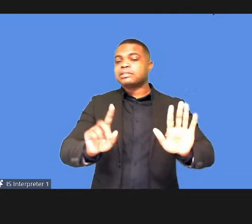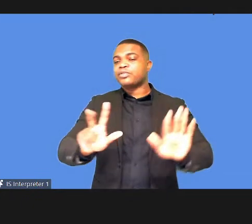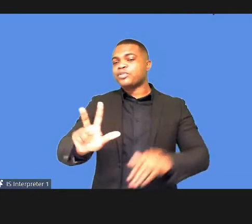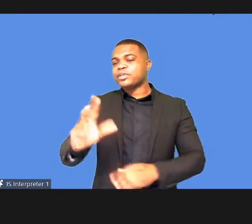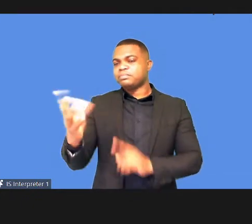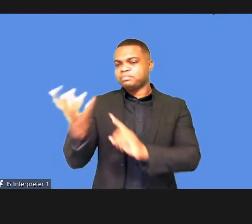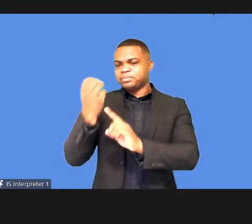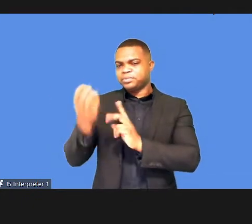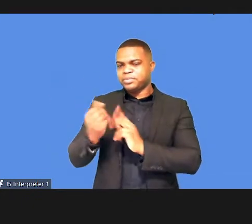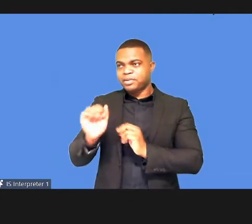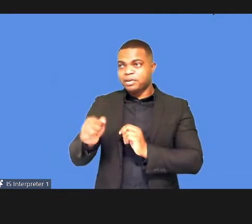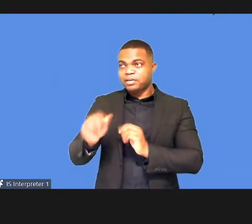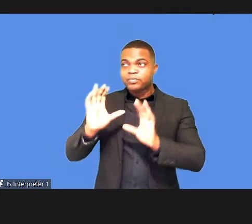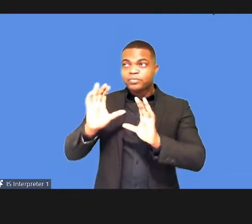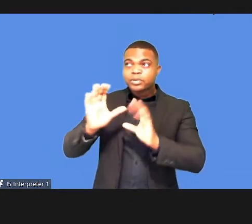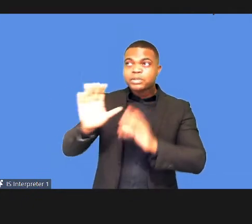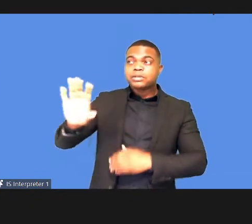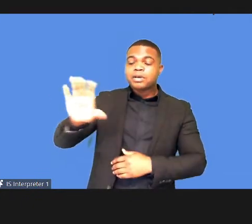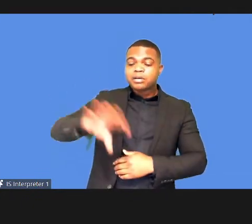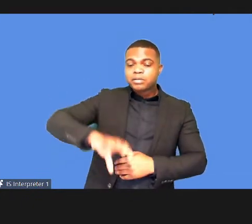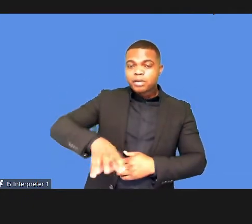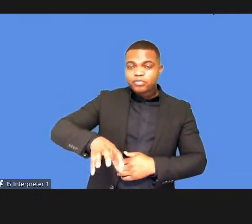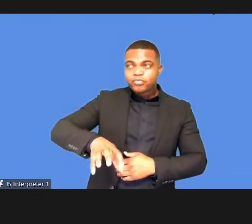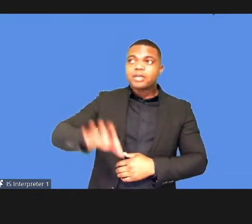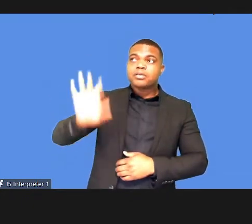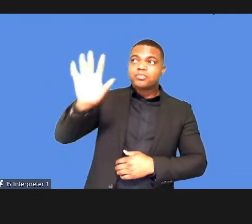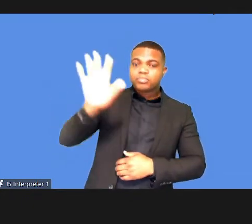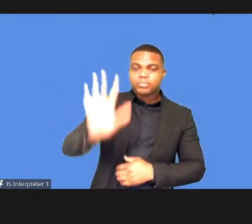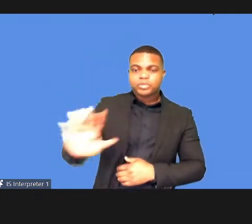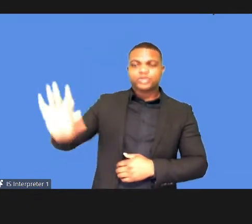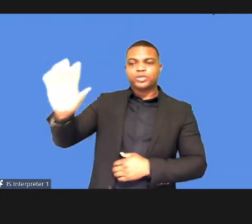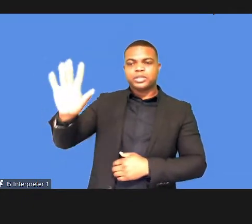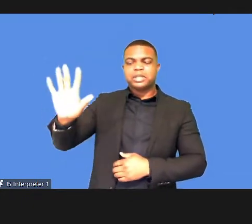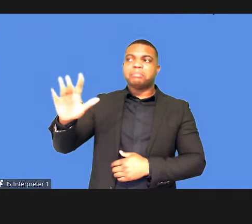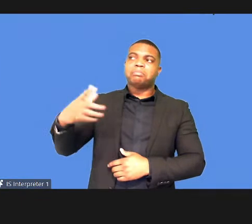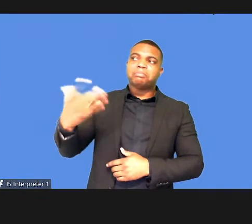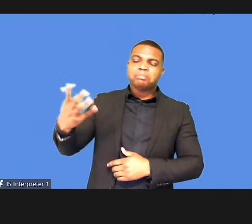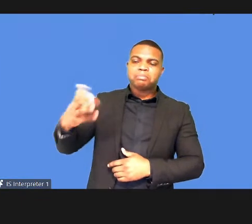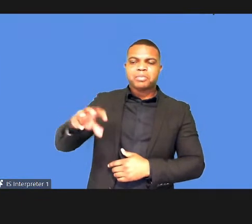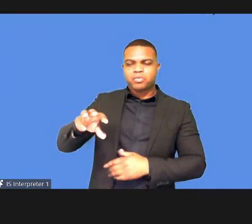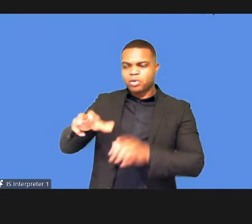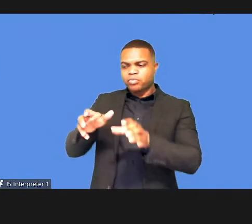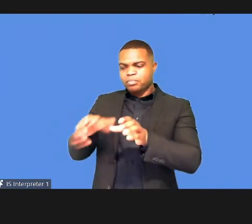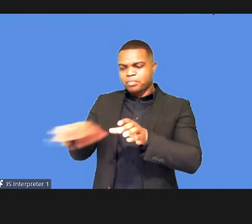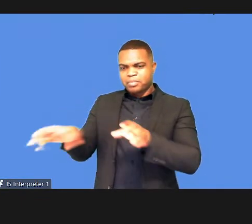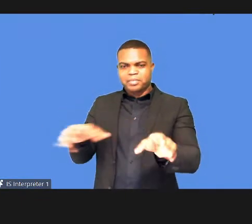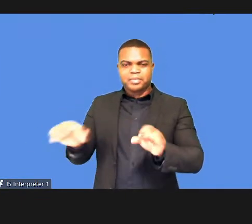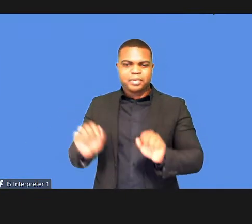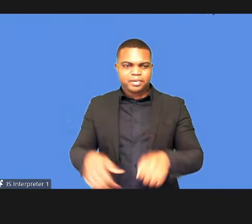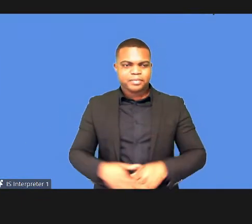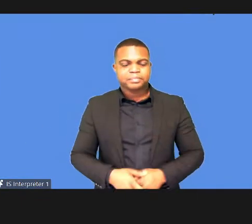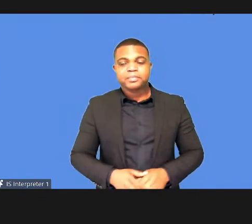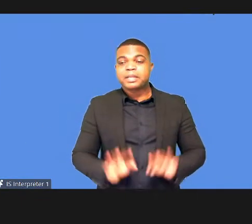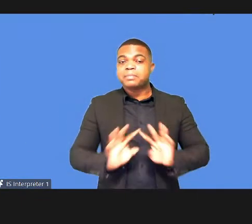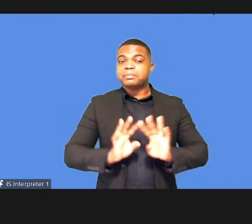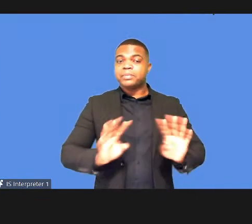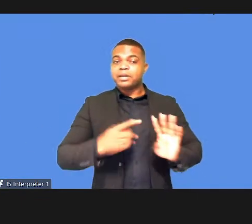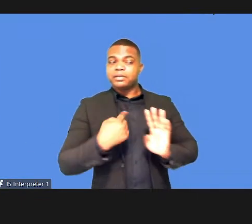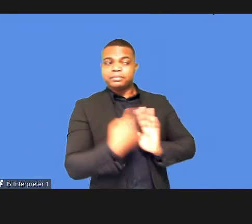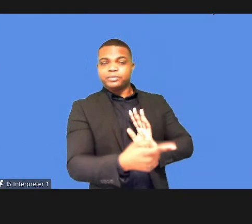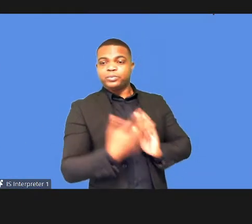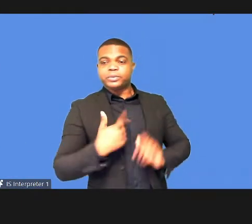I will ask, and I hope that Anna Laura is